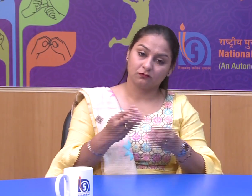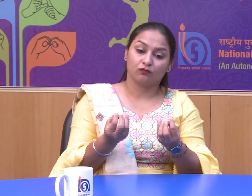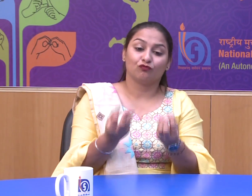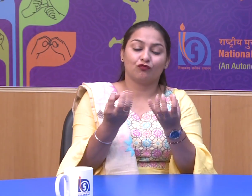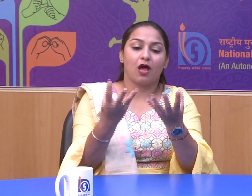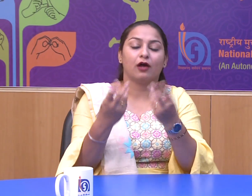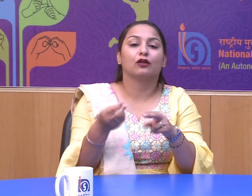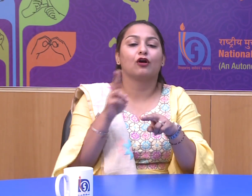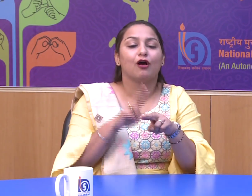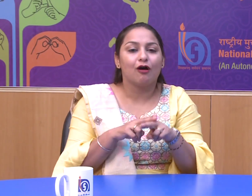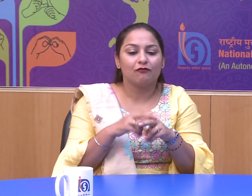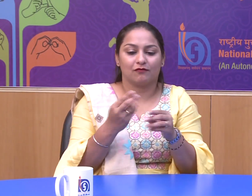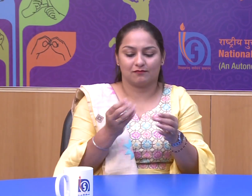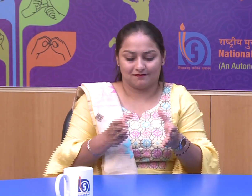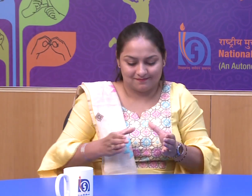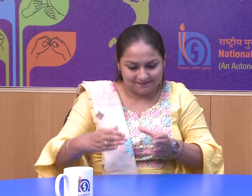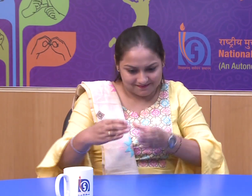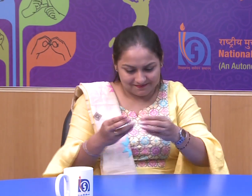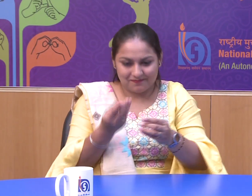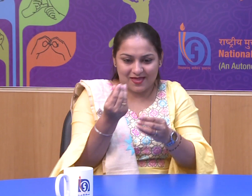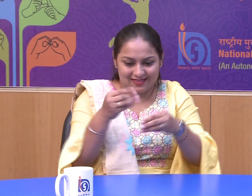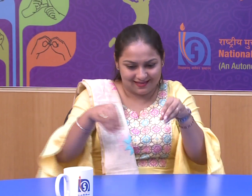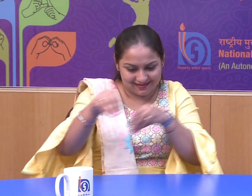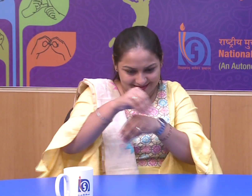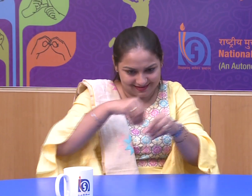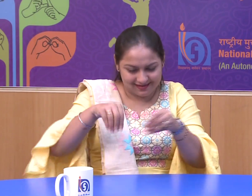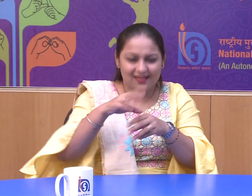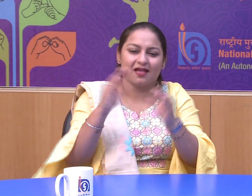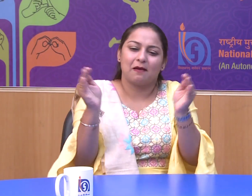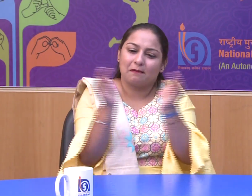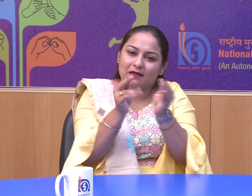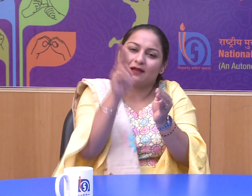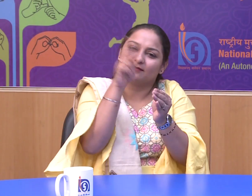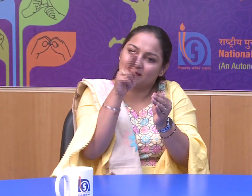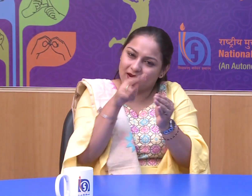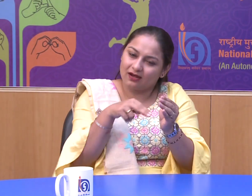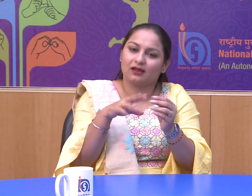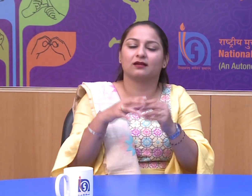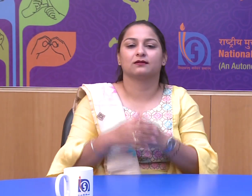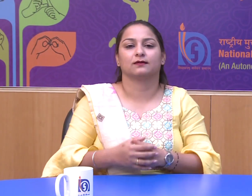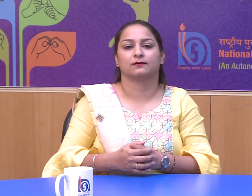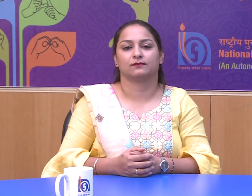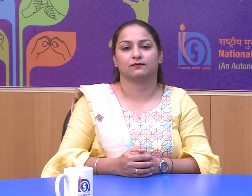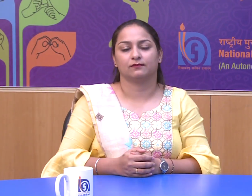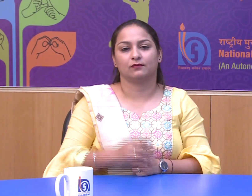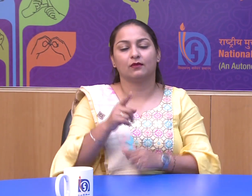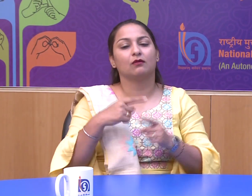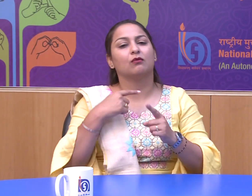of portrait and miniature paintings. However, what is